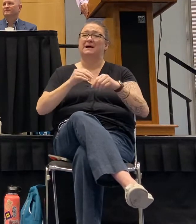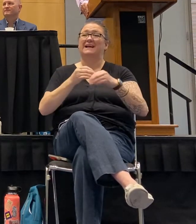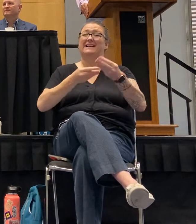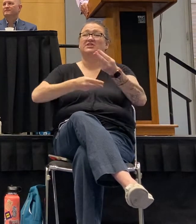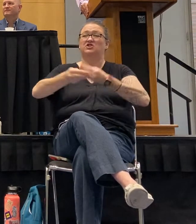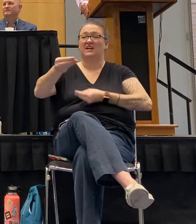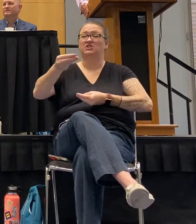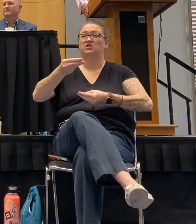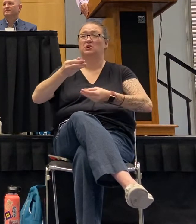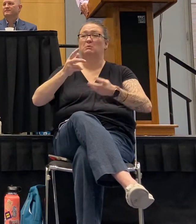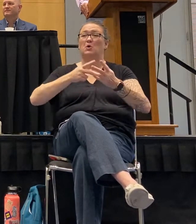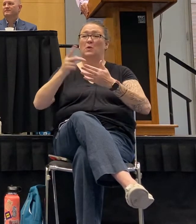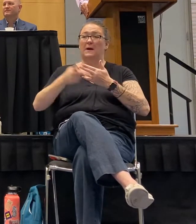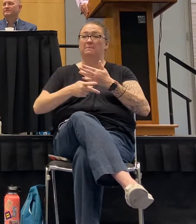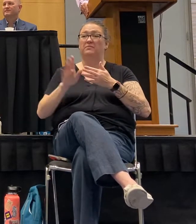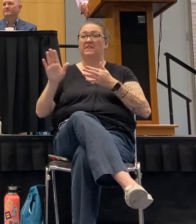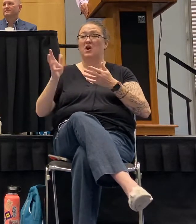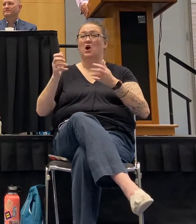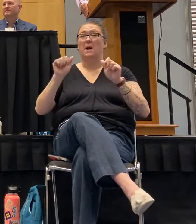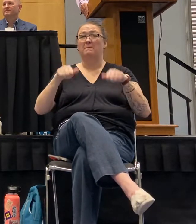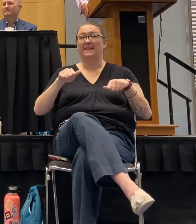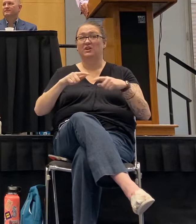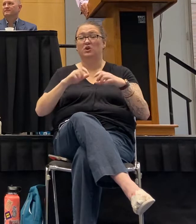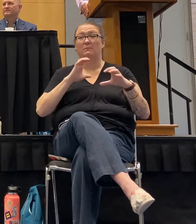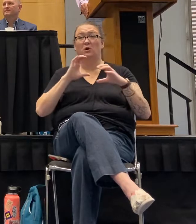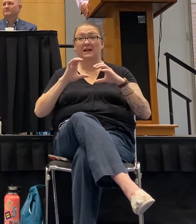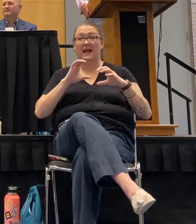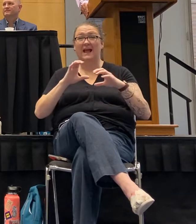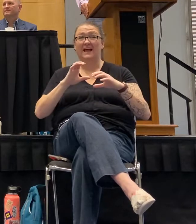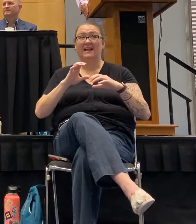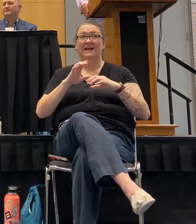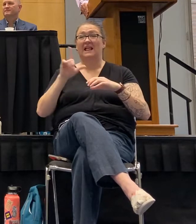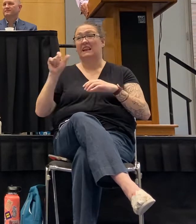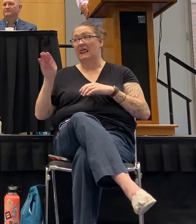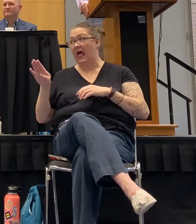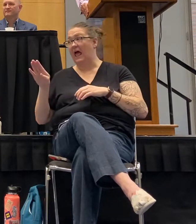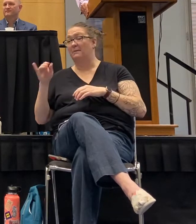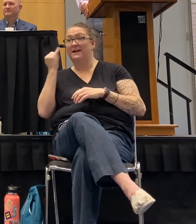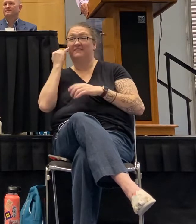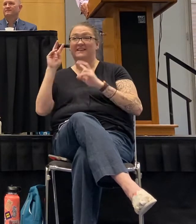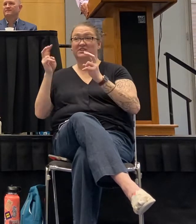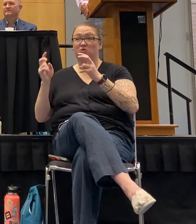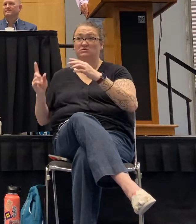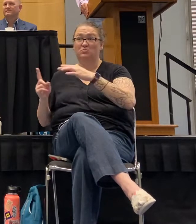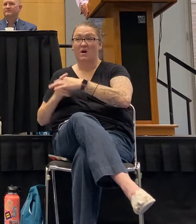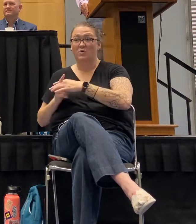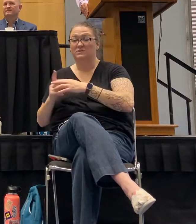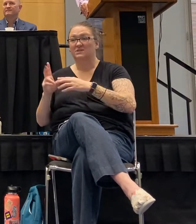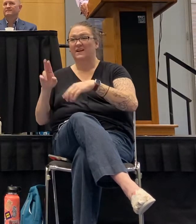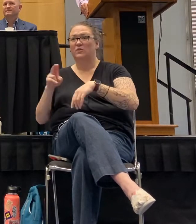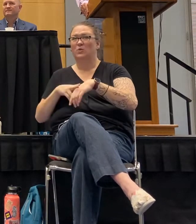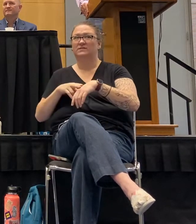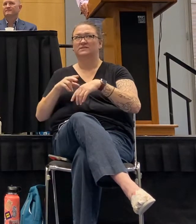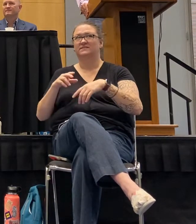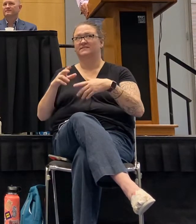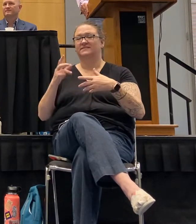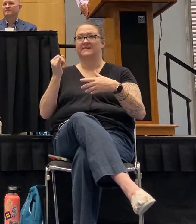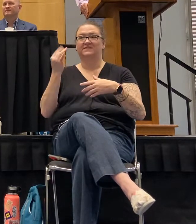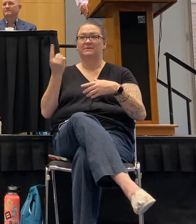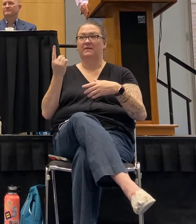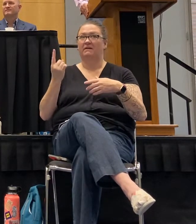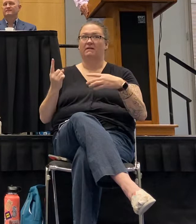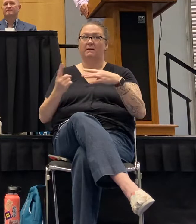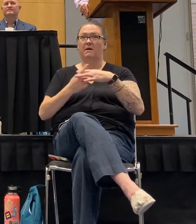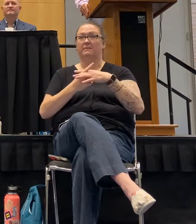exchange program, their ability to communicate in the lab, especially when issues arose, and of course, anything that would come up,